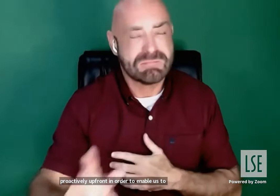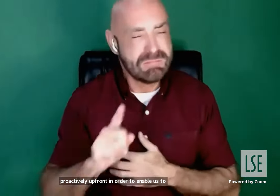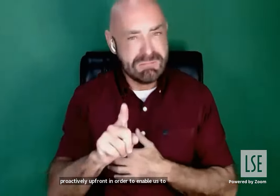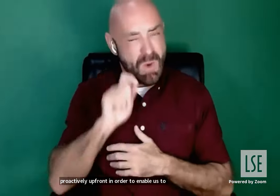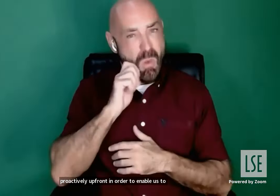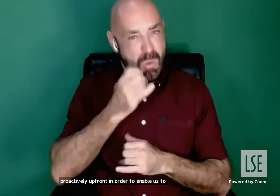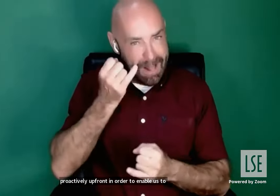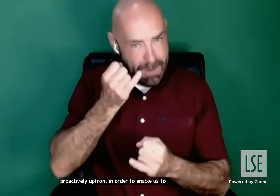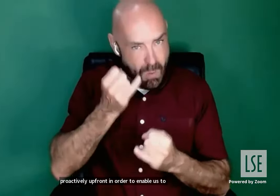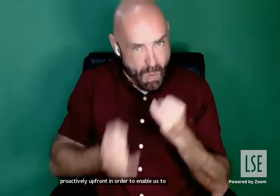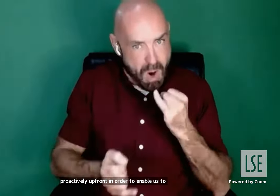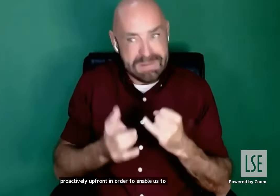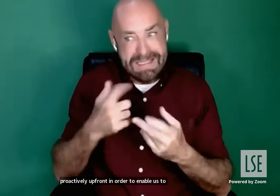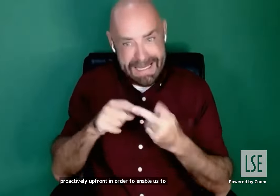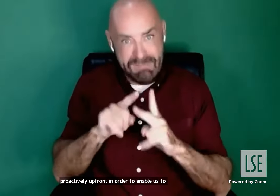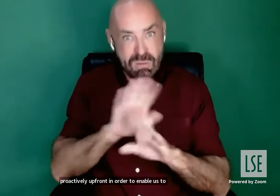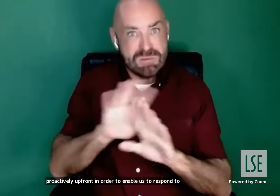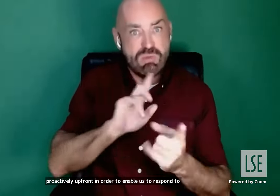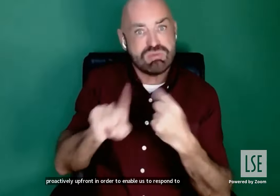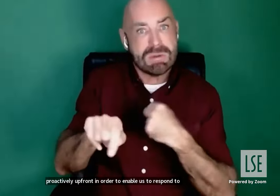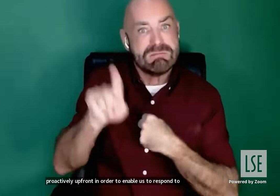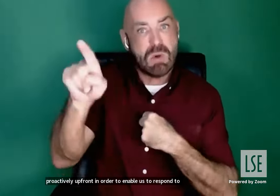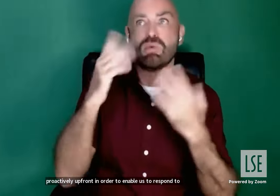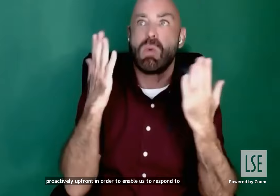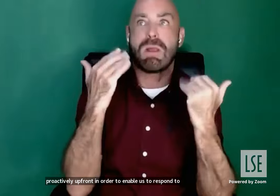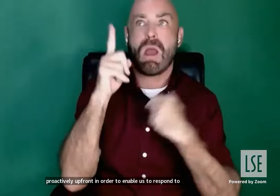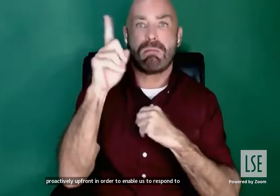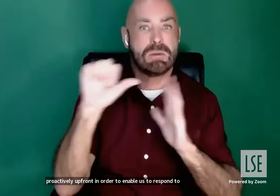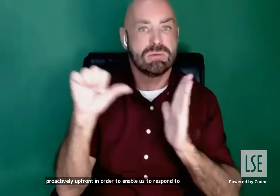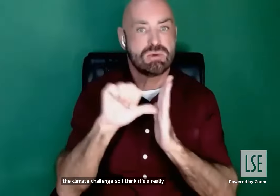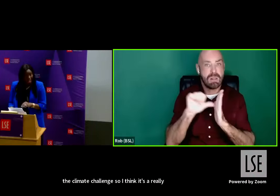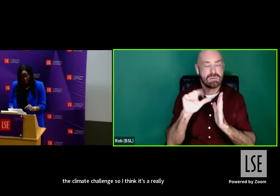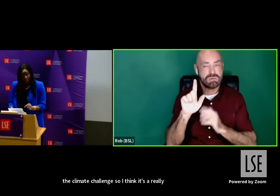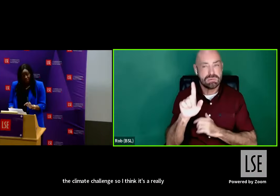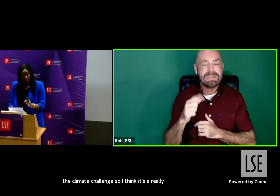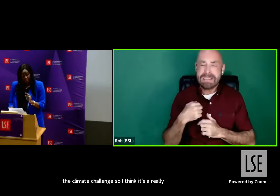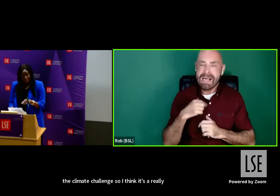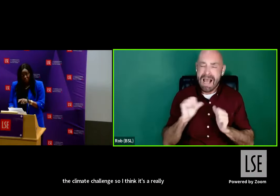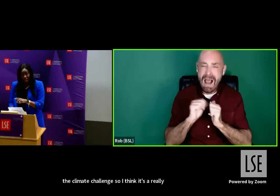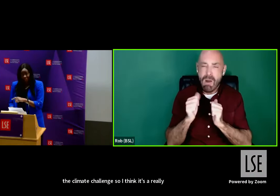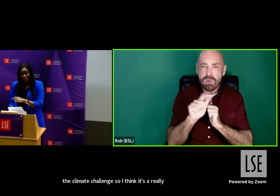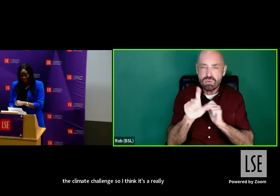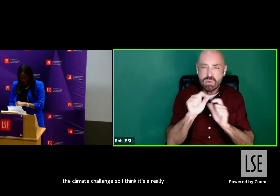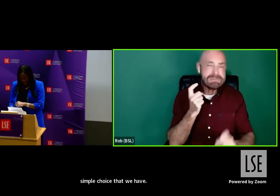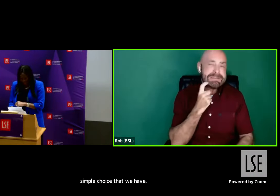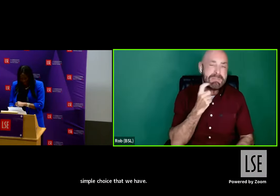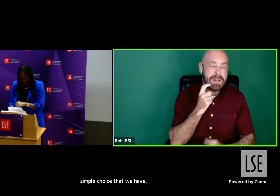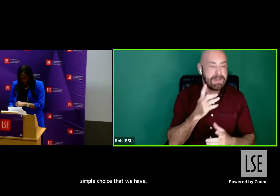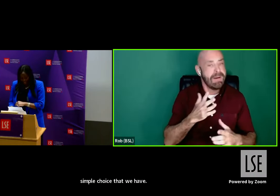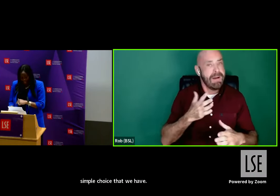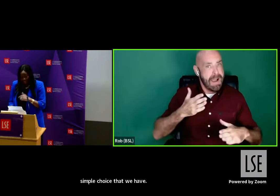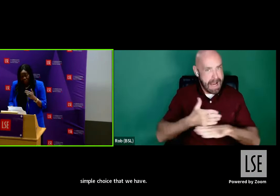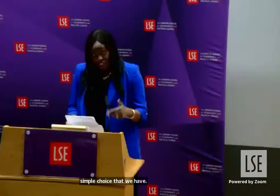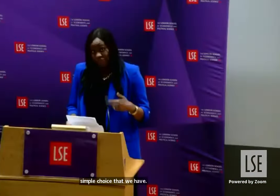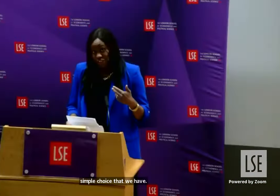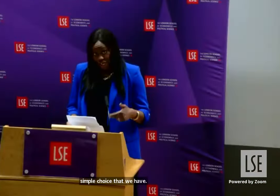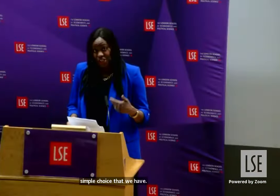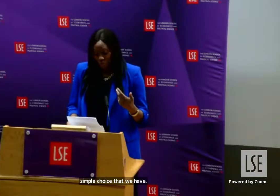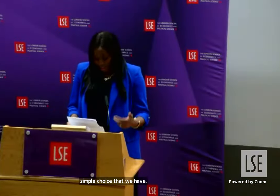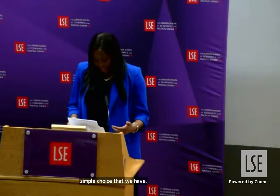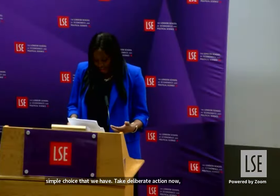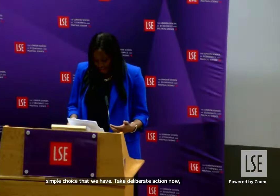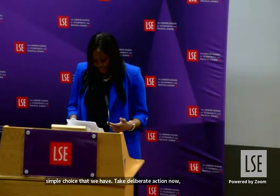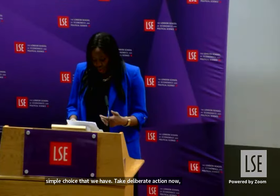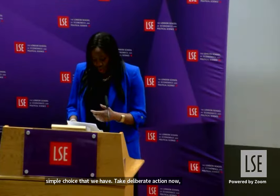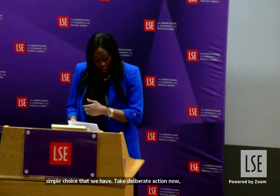the climate challenge. So I think it's a really simple choice that we have. Take deliberate action now and achieve the change